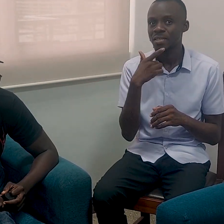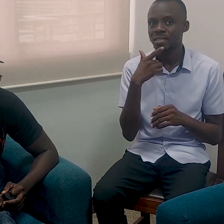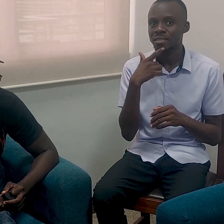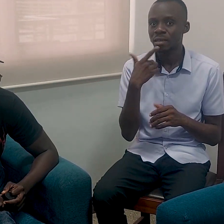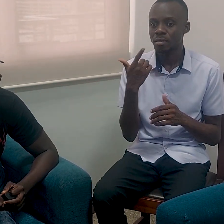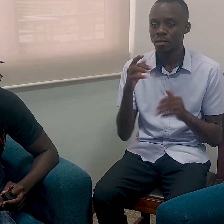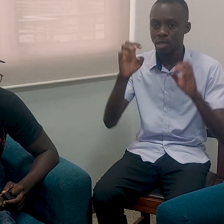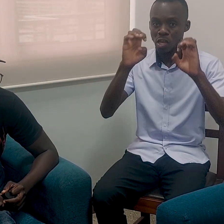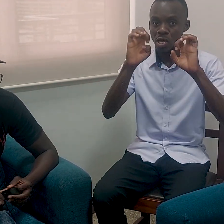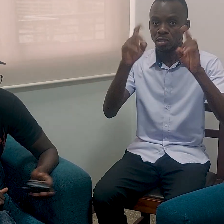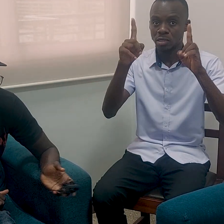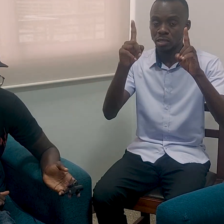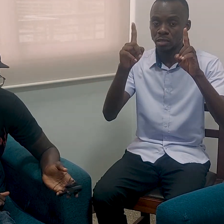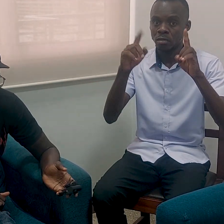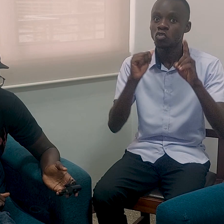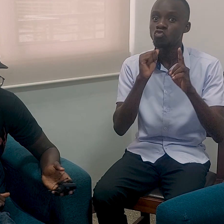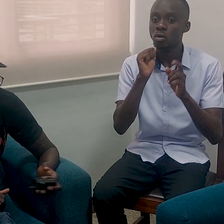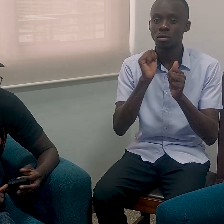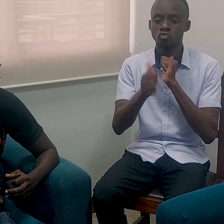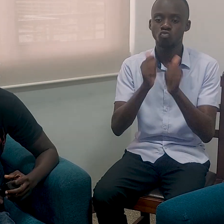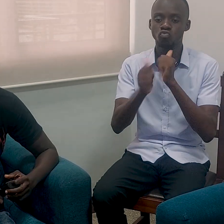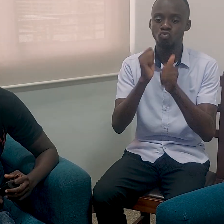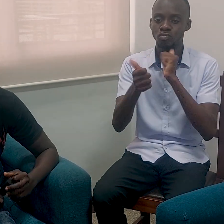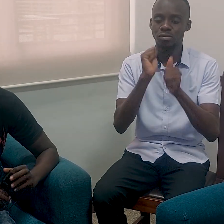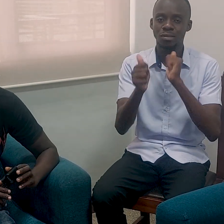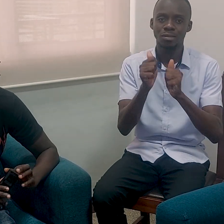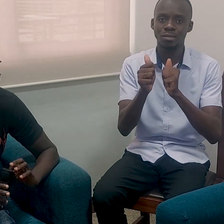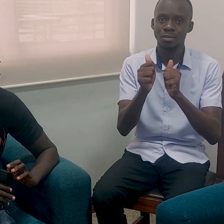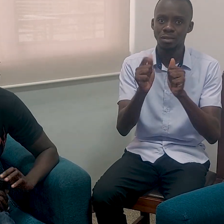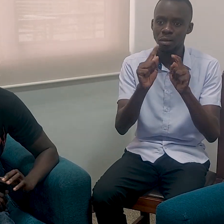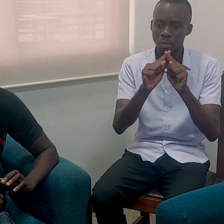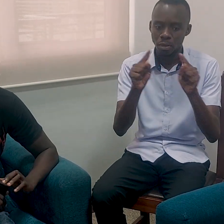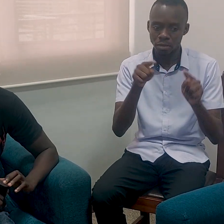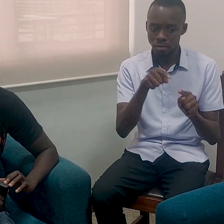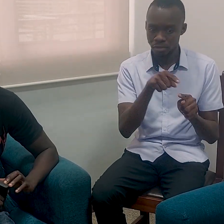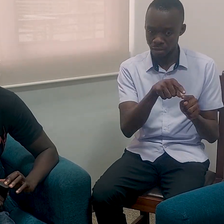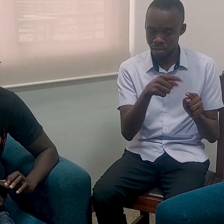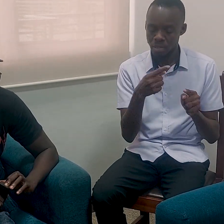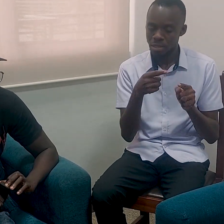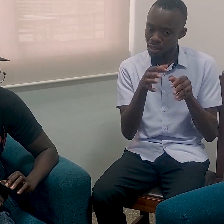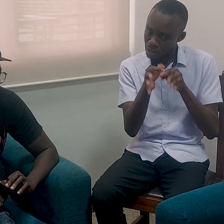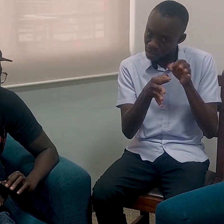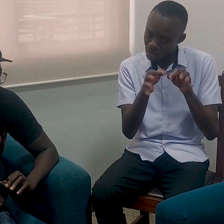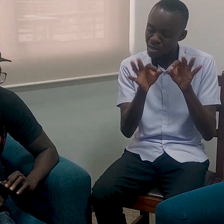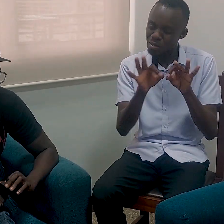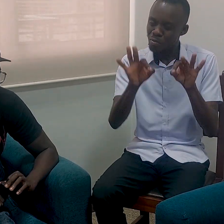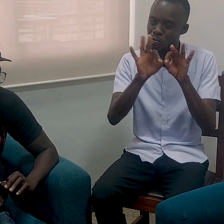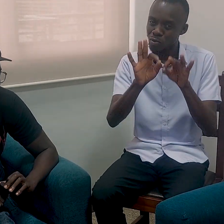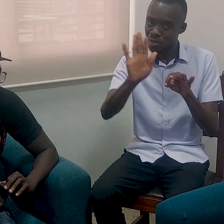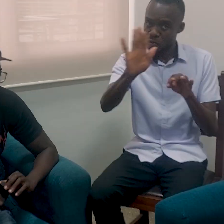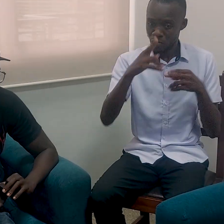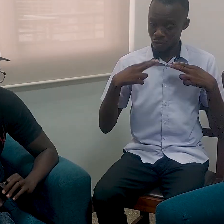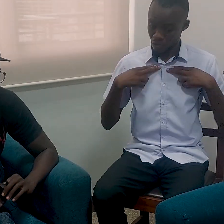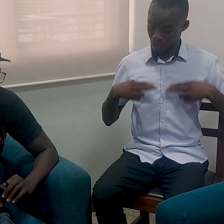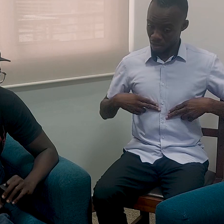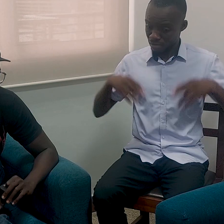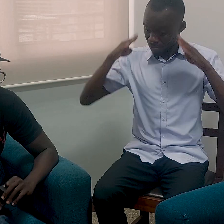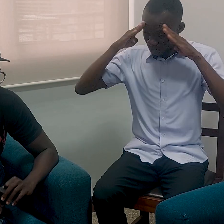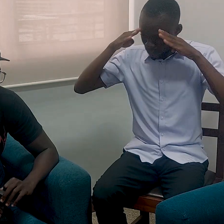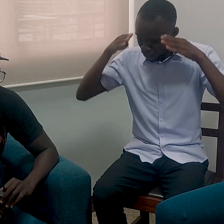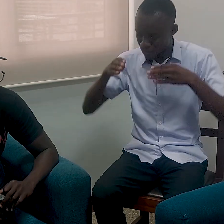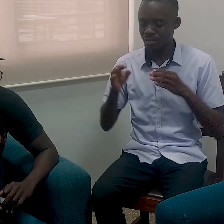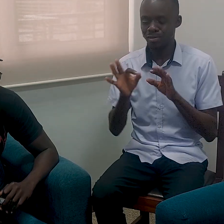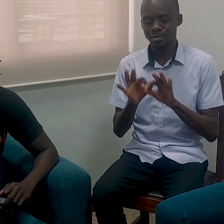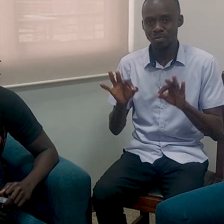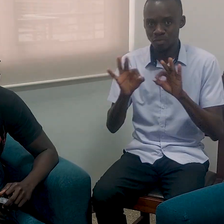race. Right? This Inshra spoke about prioritizing your health. So if you, and earlier in the conversation, we talked